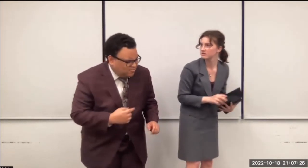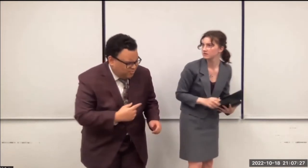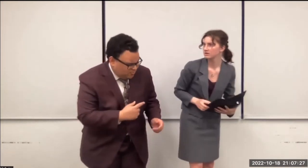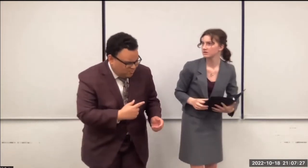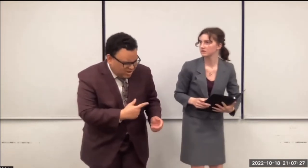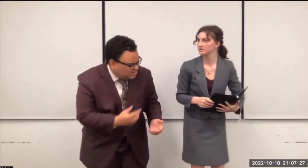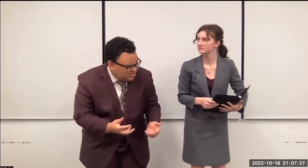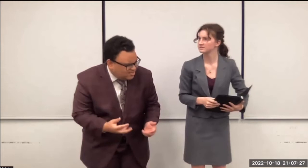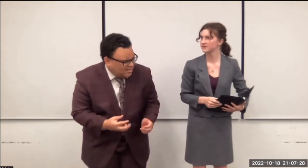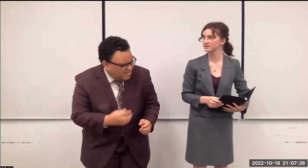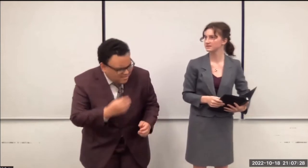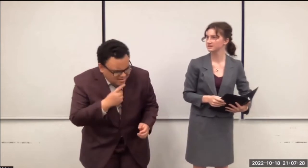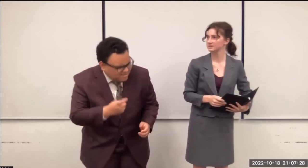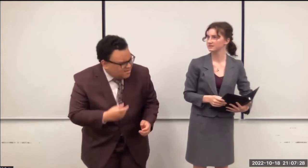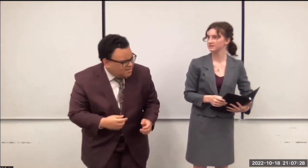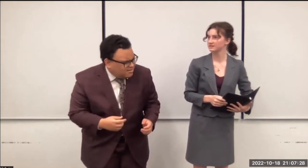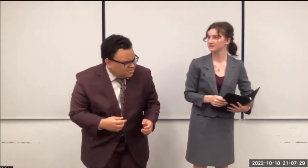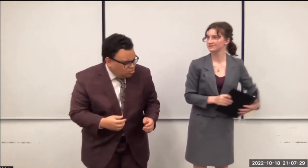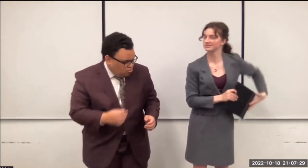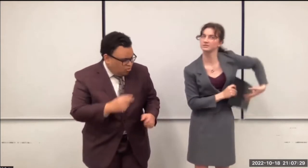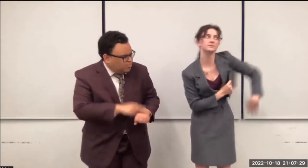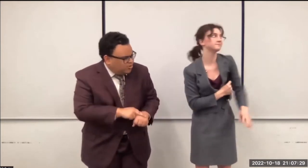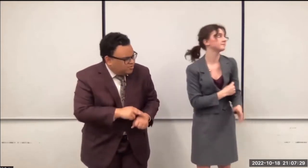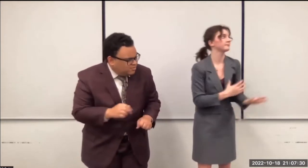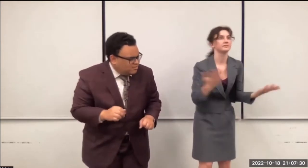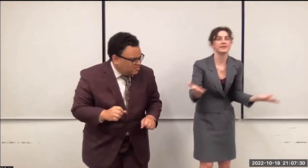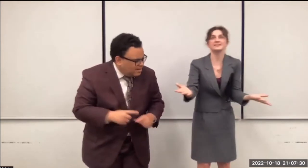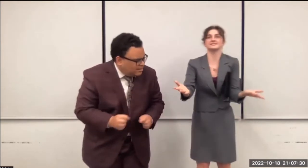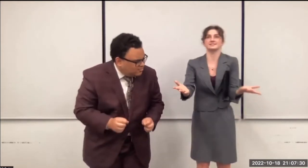What did you say? Normal yes, sign language?